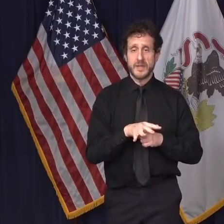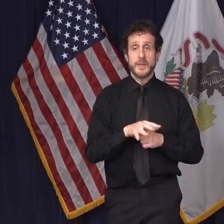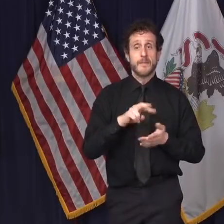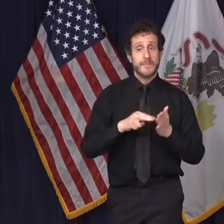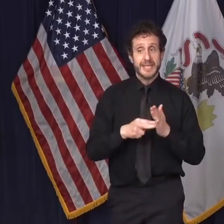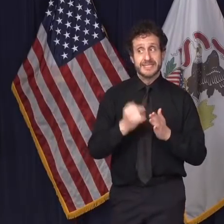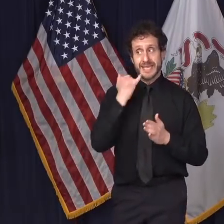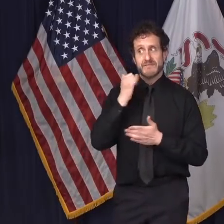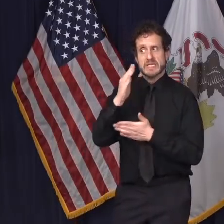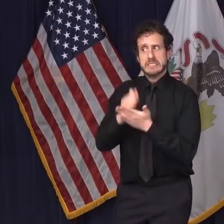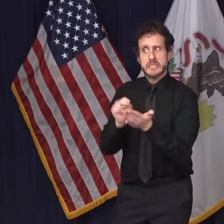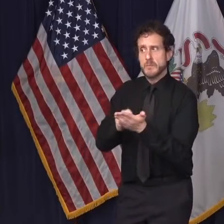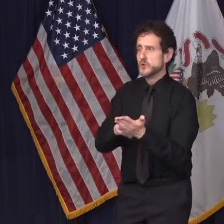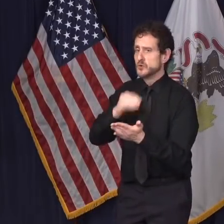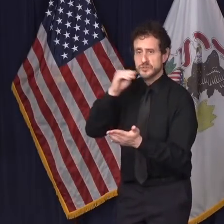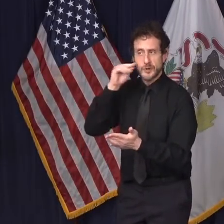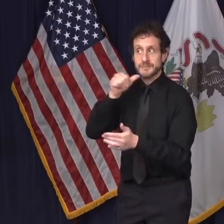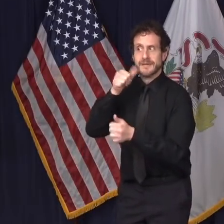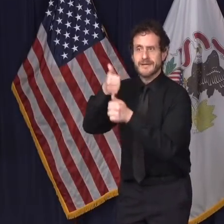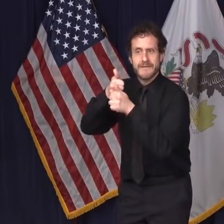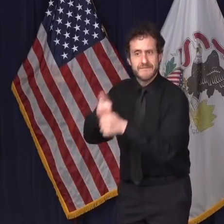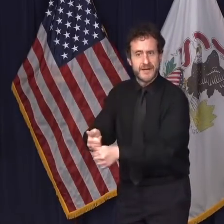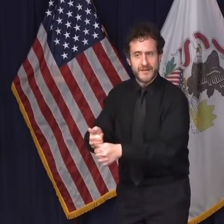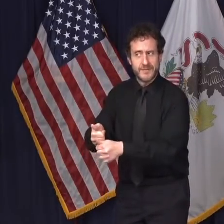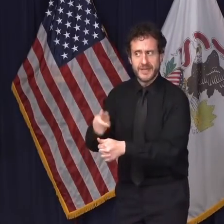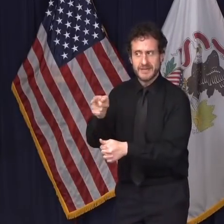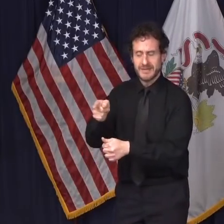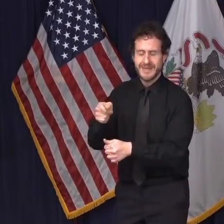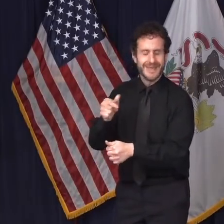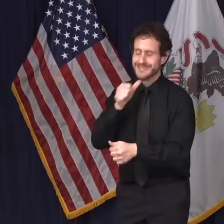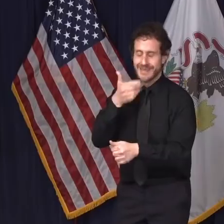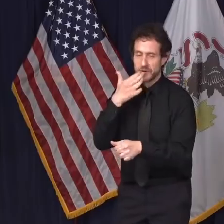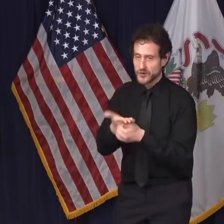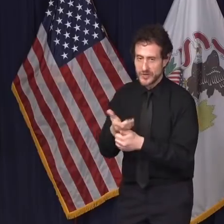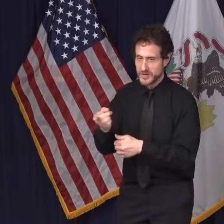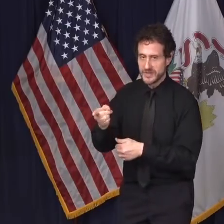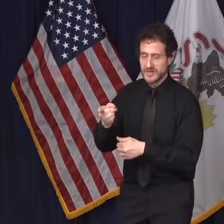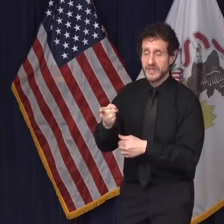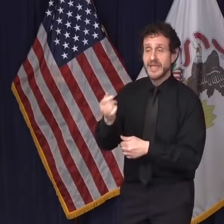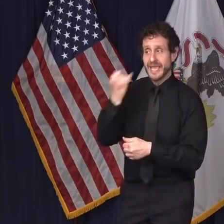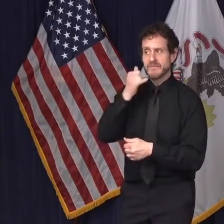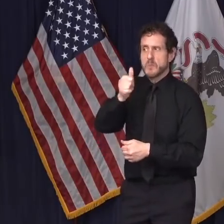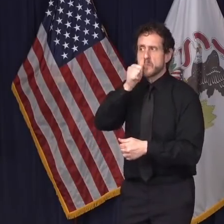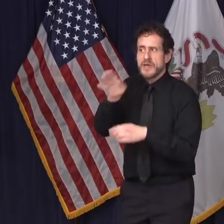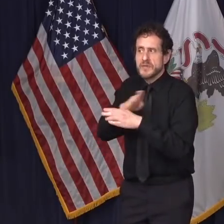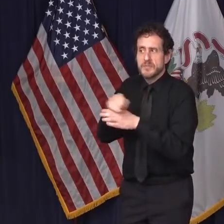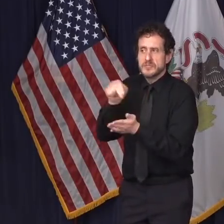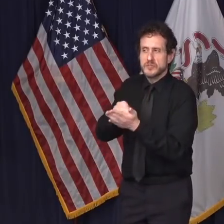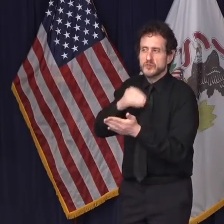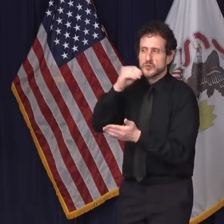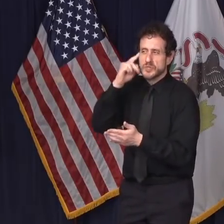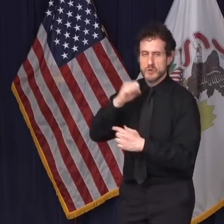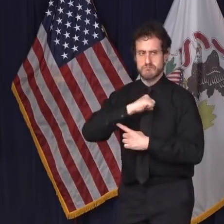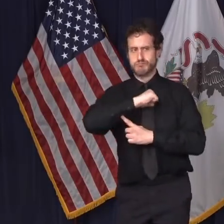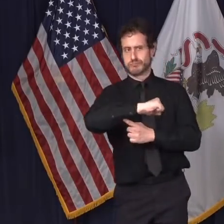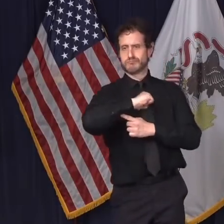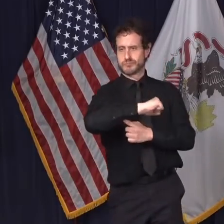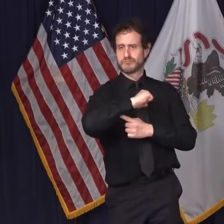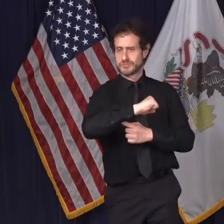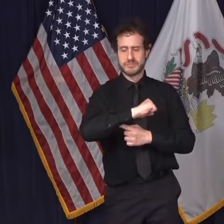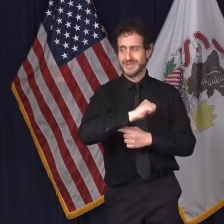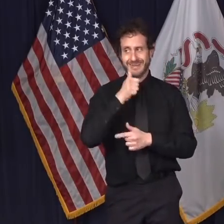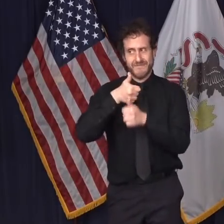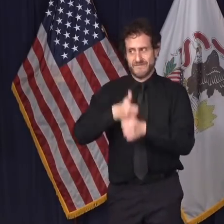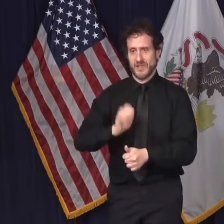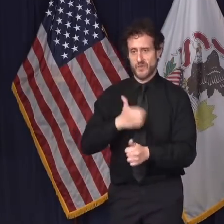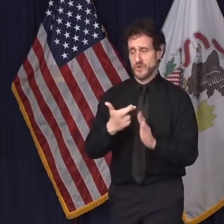enough. To counteract any heel dragging at any privately held nursing homes, the Illinois Department of Public Health